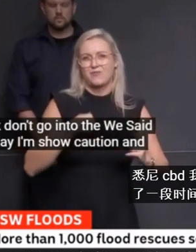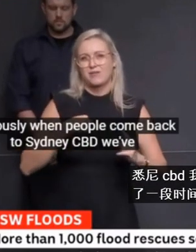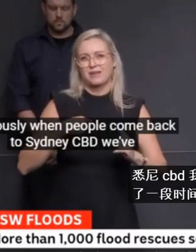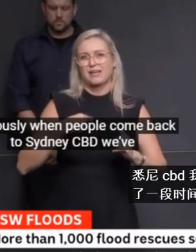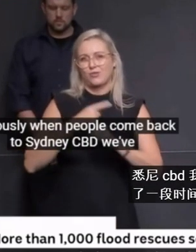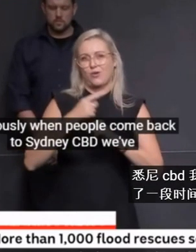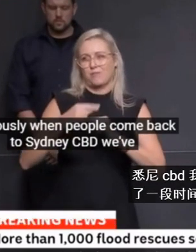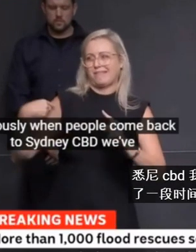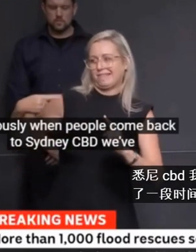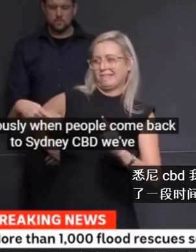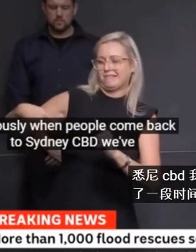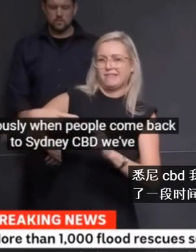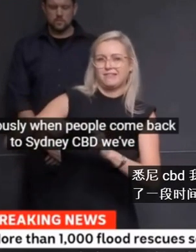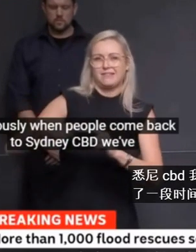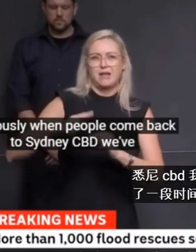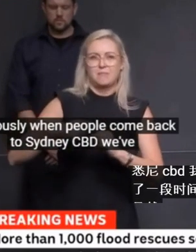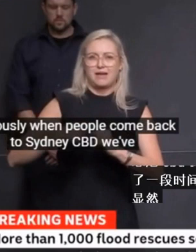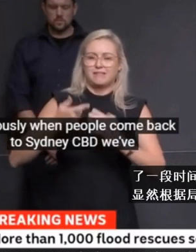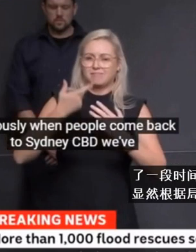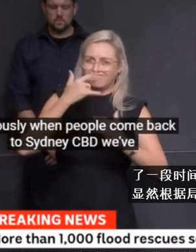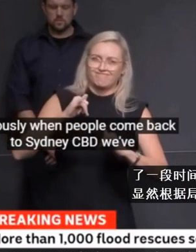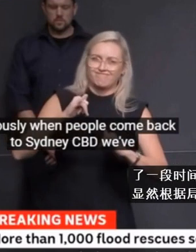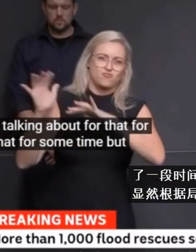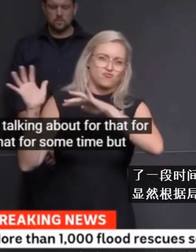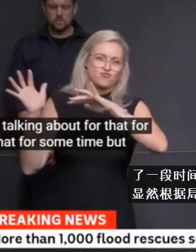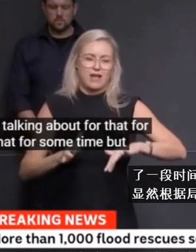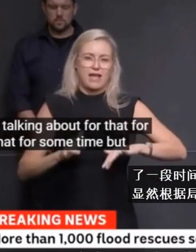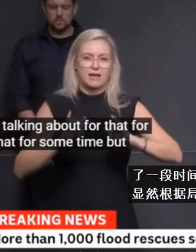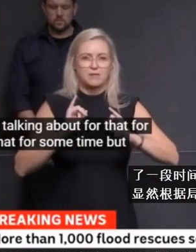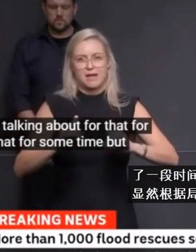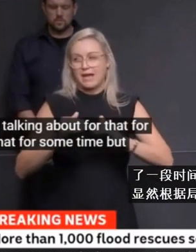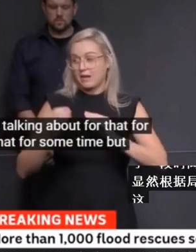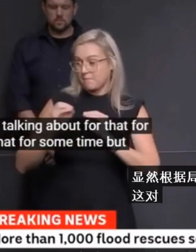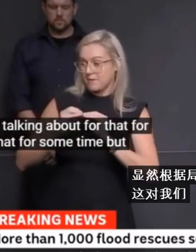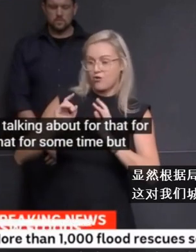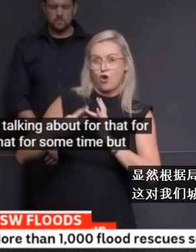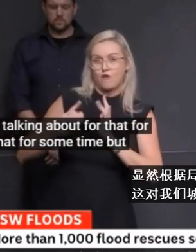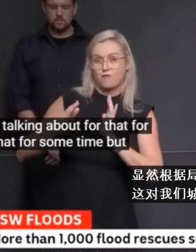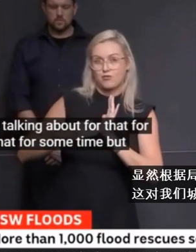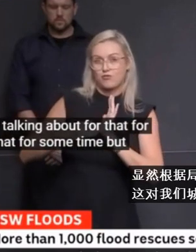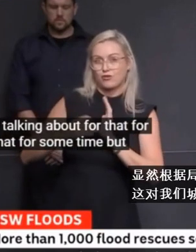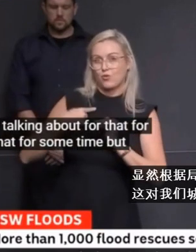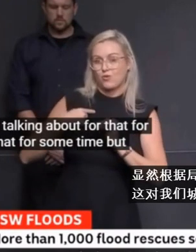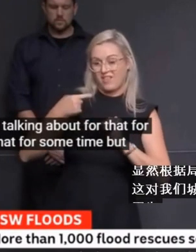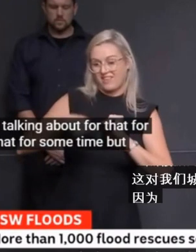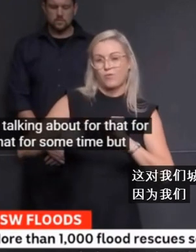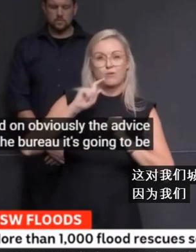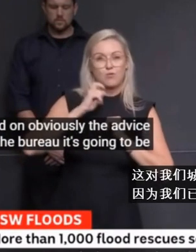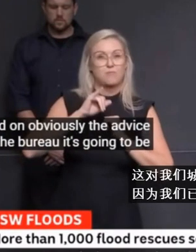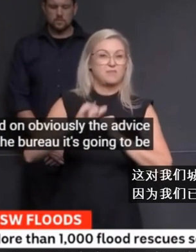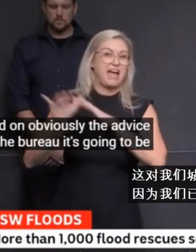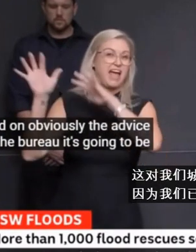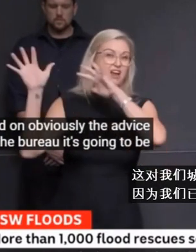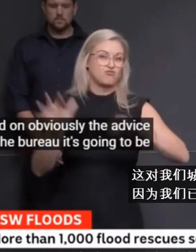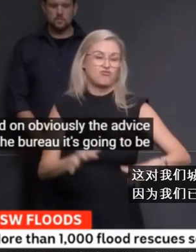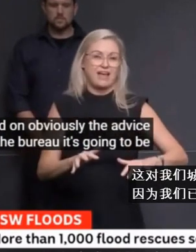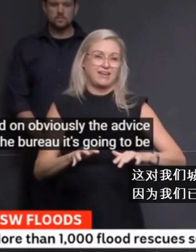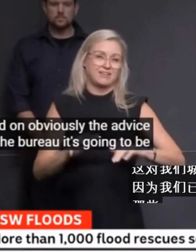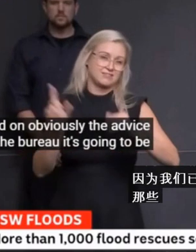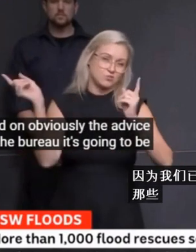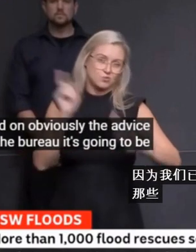for some time. But based on, obviously, the advice from the Bureau, it's going to be a difficult week in our city, as we've